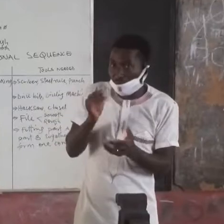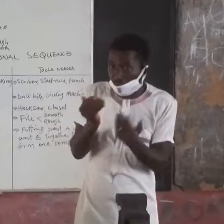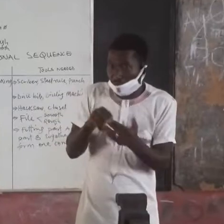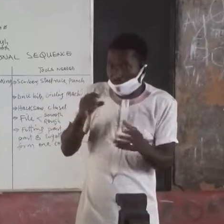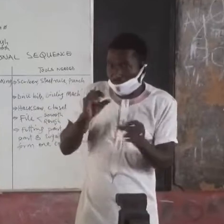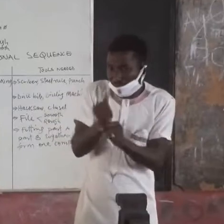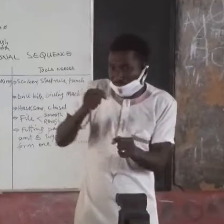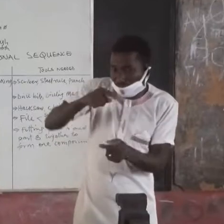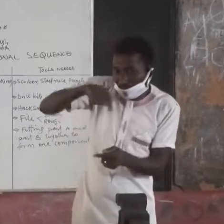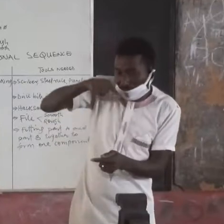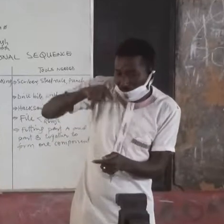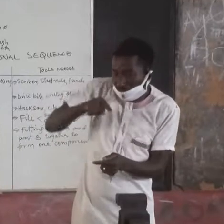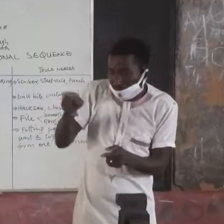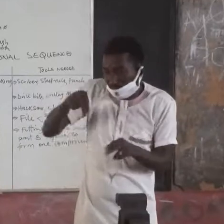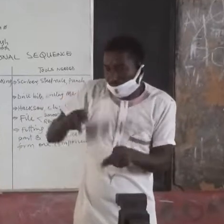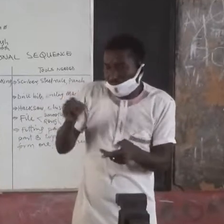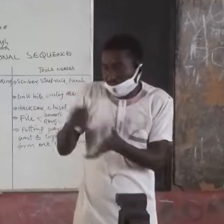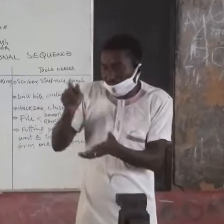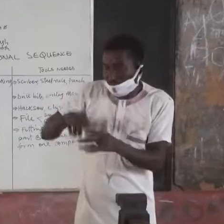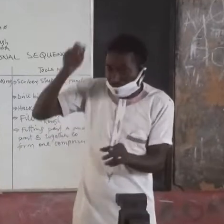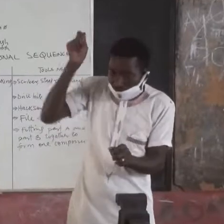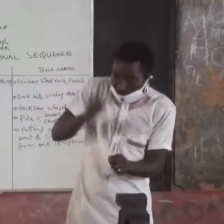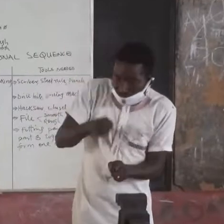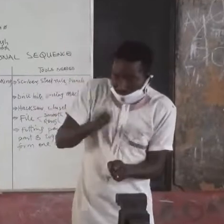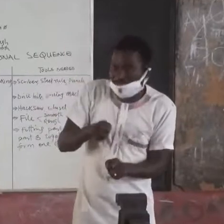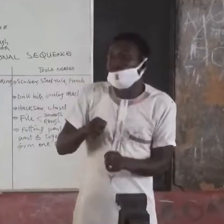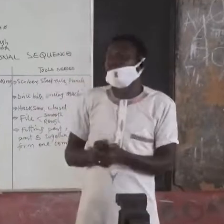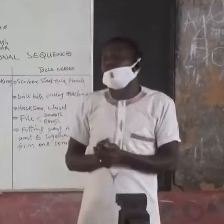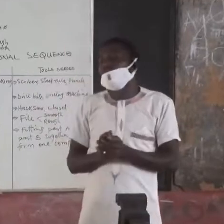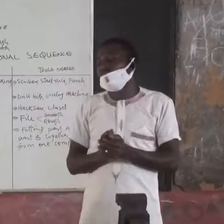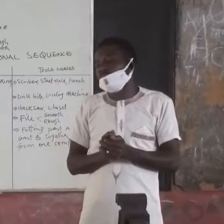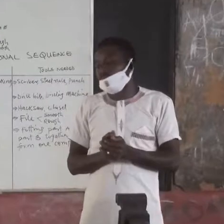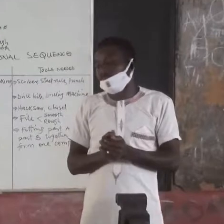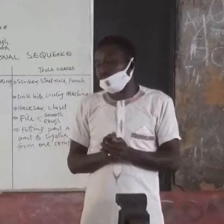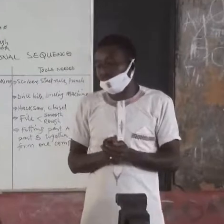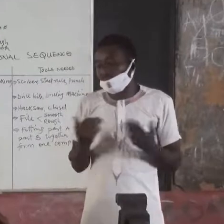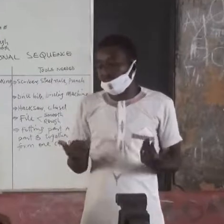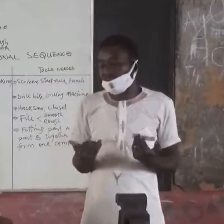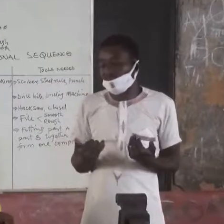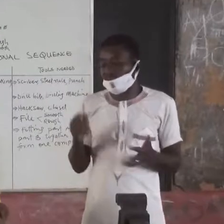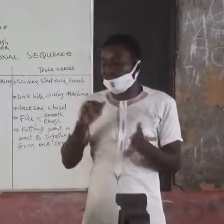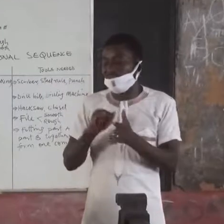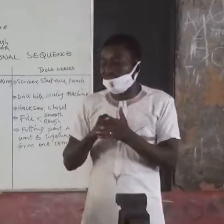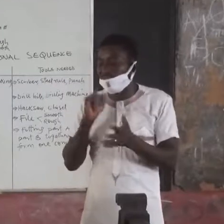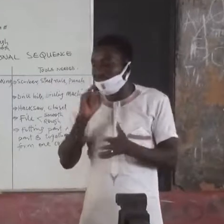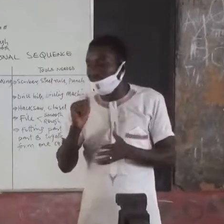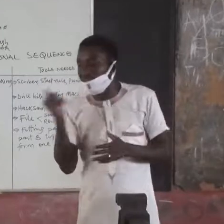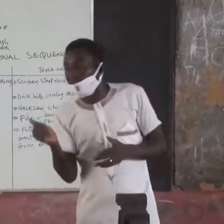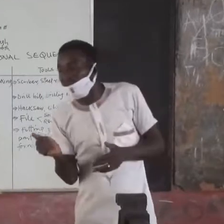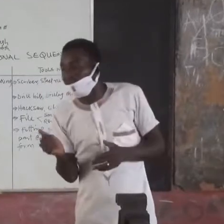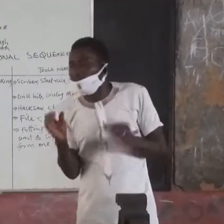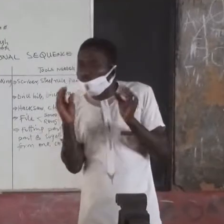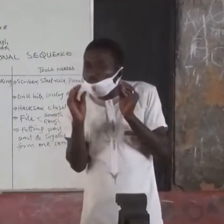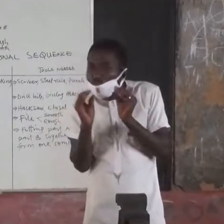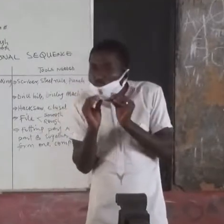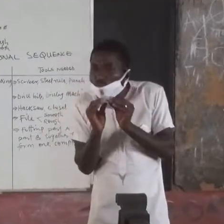punch on a metal, you need to use it in company with a hammer. Now, this is another